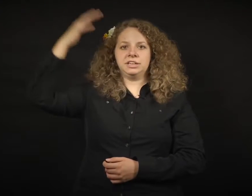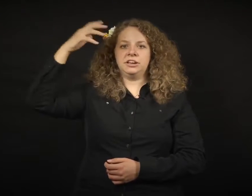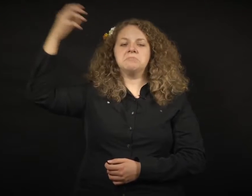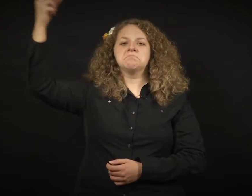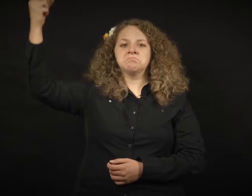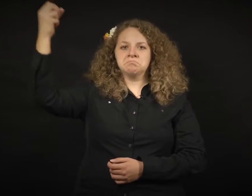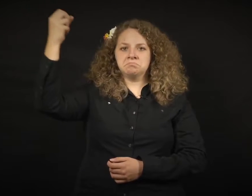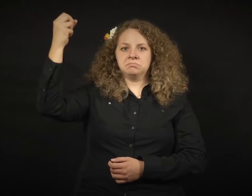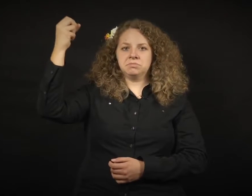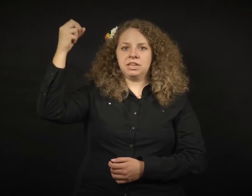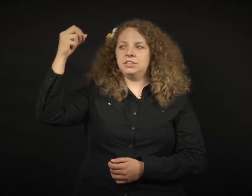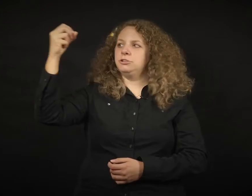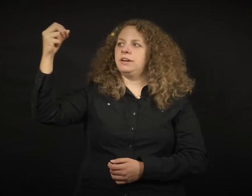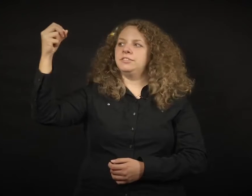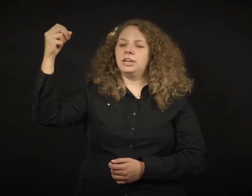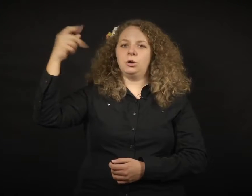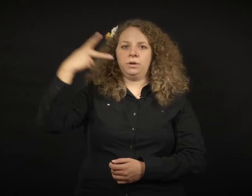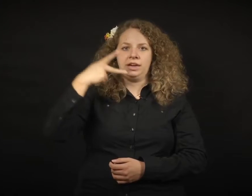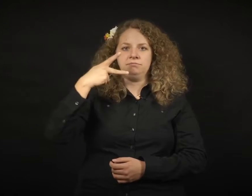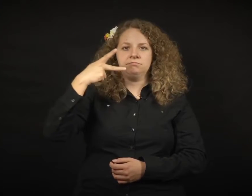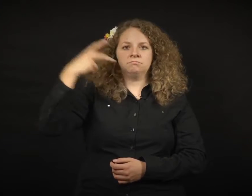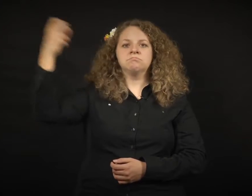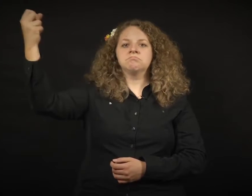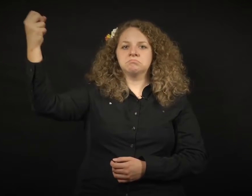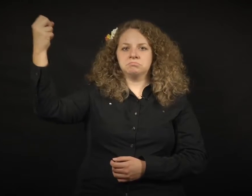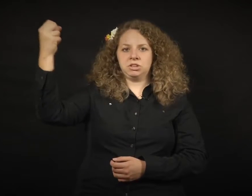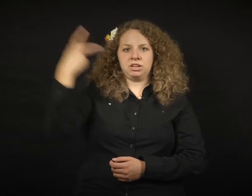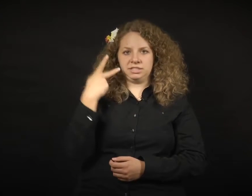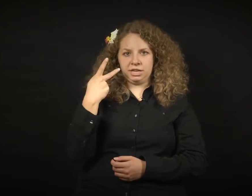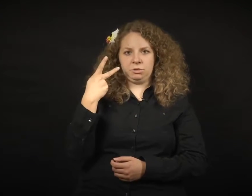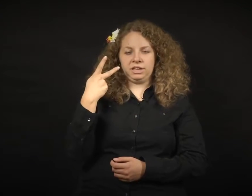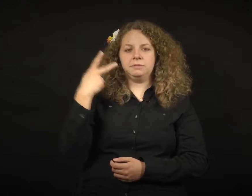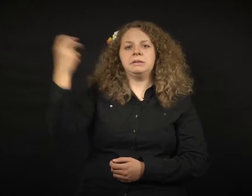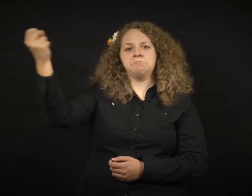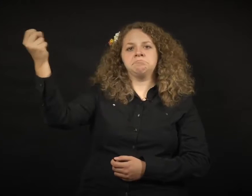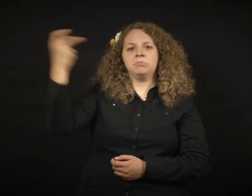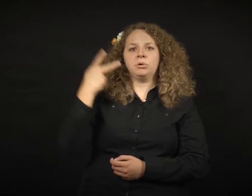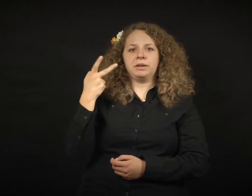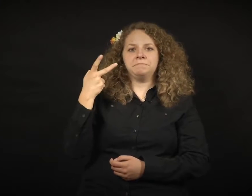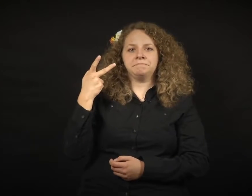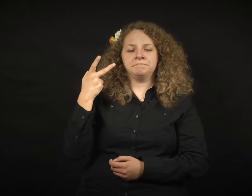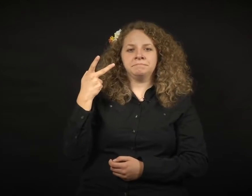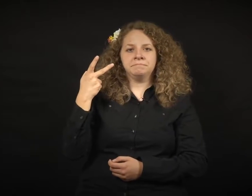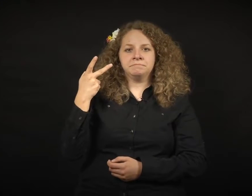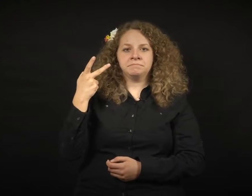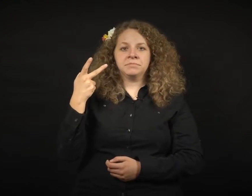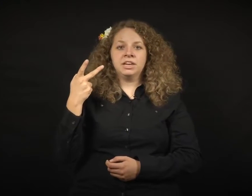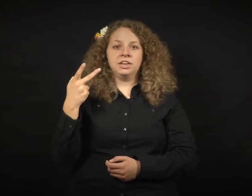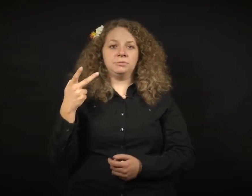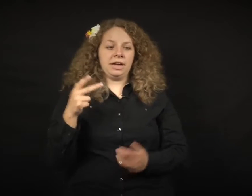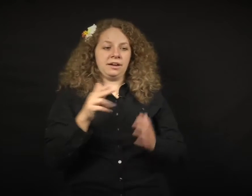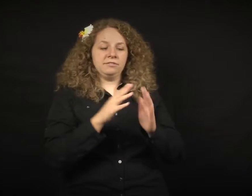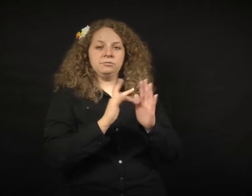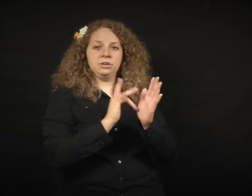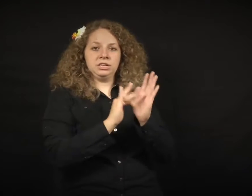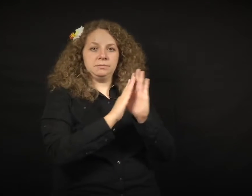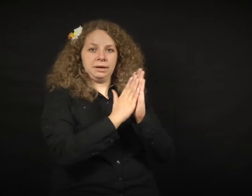area, and then you have the okay, God saying okay to me, okay. And then we have reading the